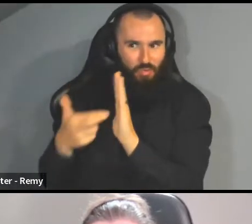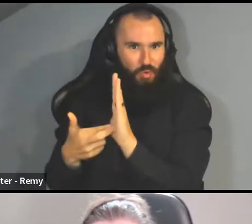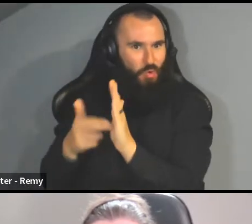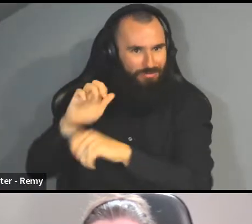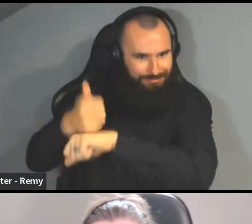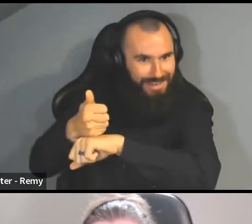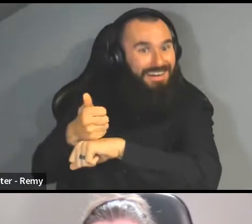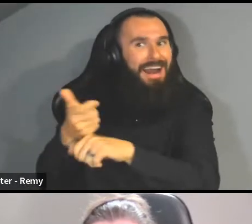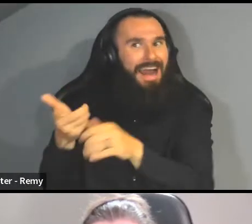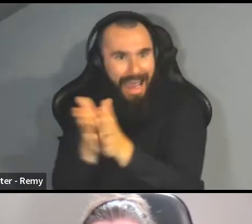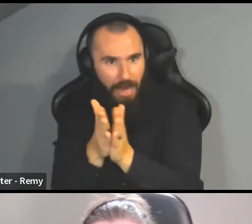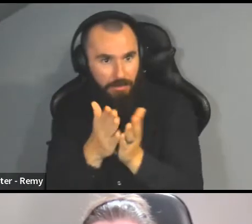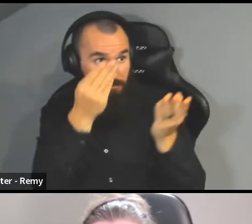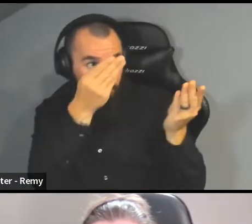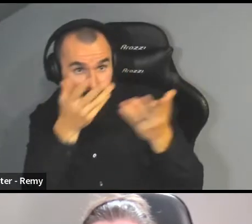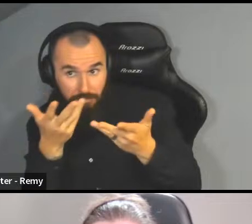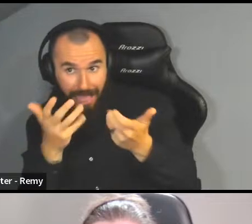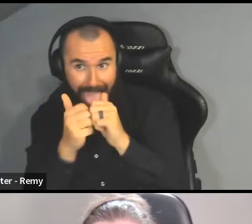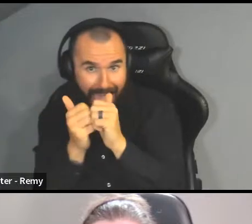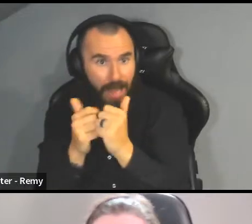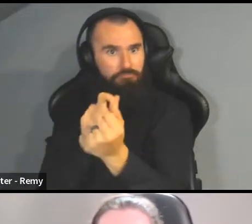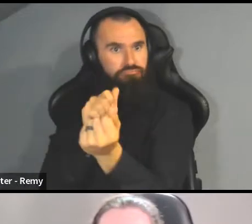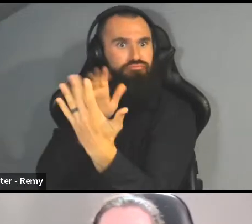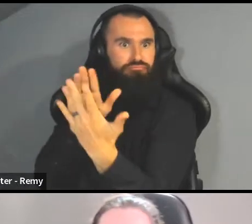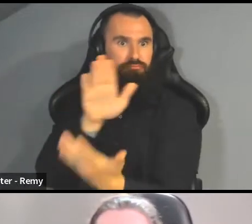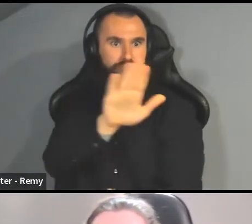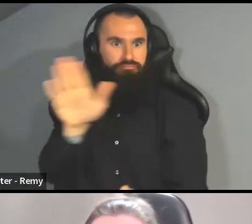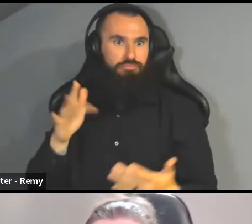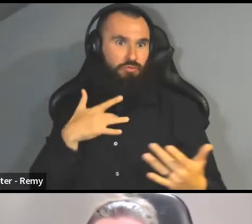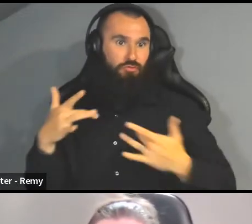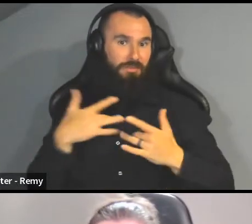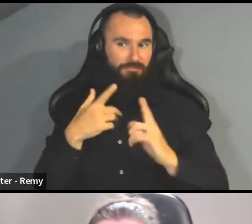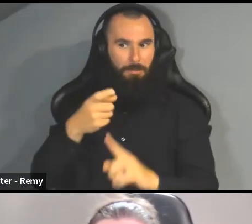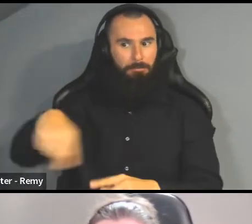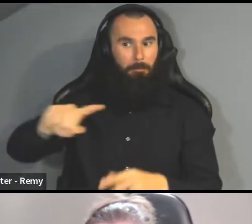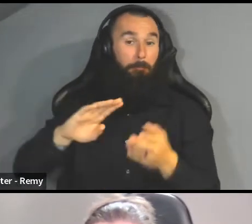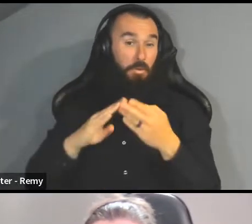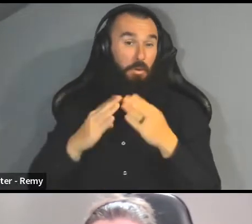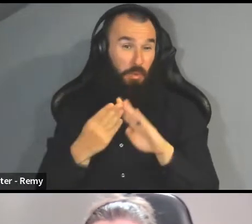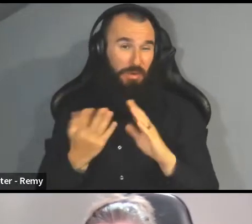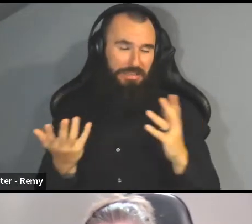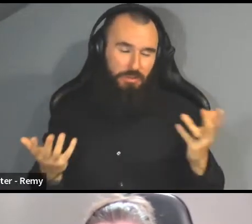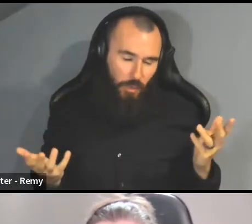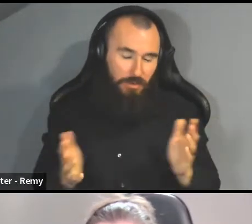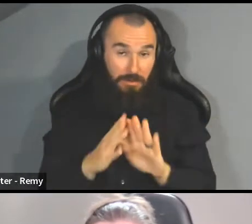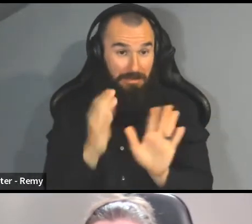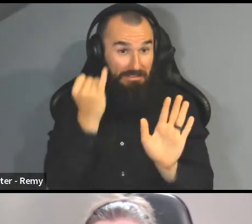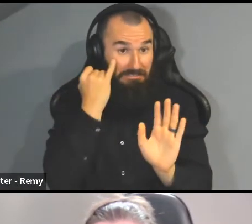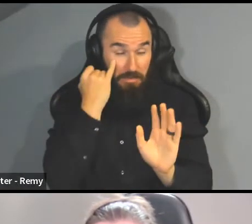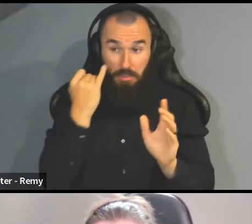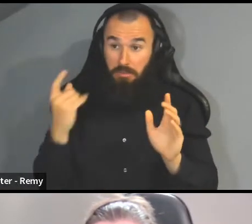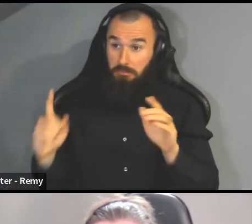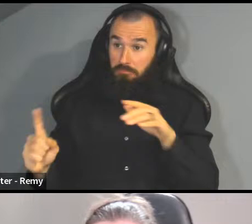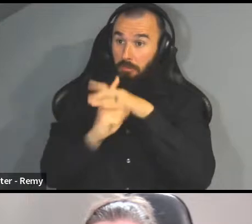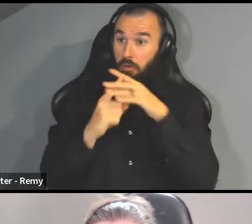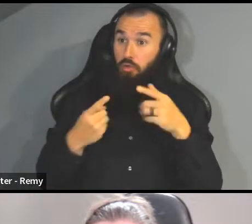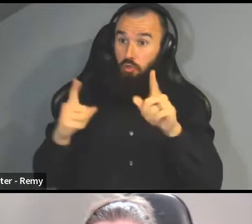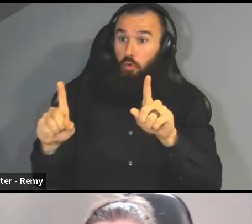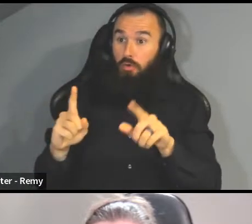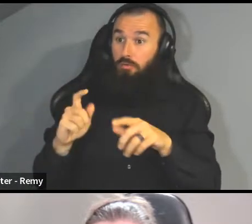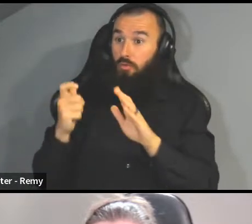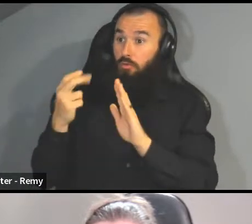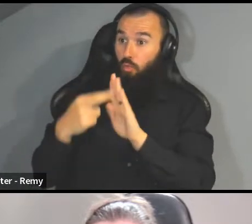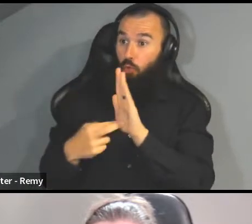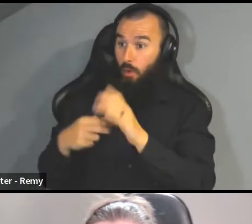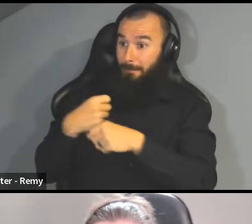some direction on how to address those concerns from the community. So if they come up during the rulemaking, we can make